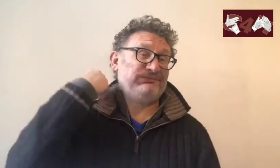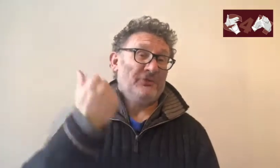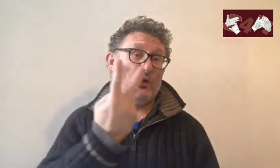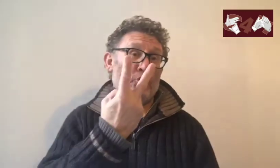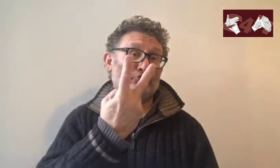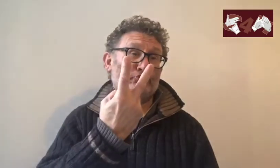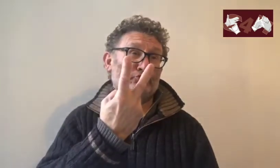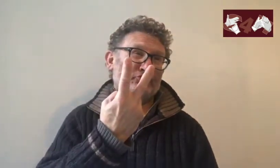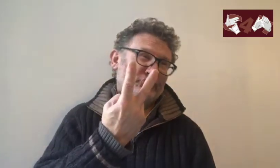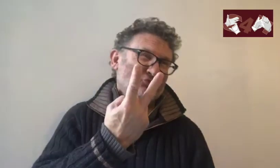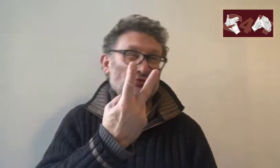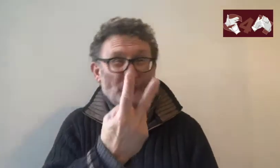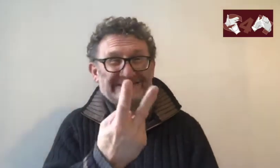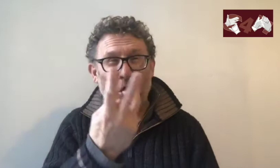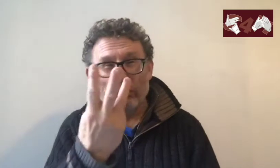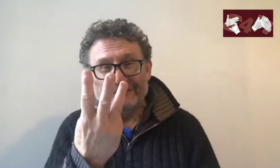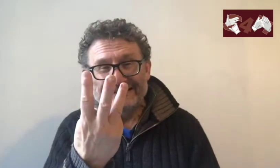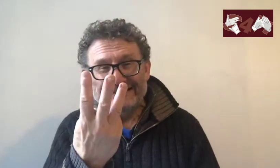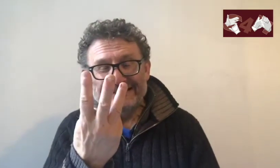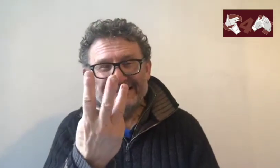Philippines, working with the VSO. I mean, this is going back now, what,